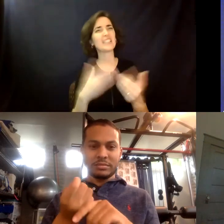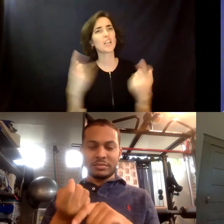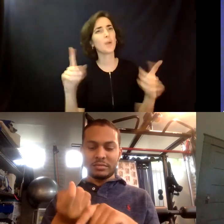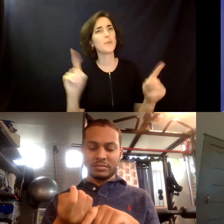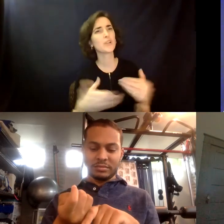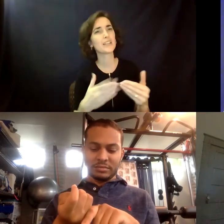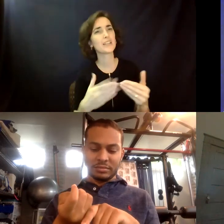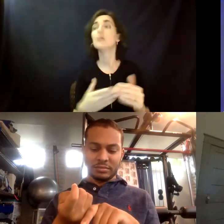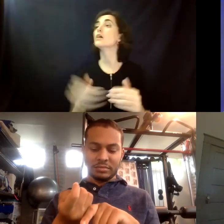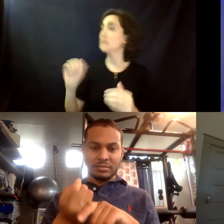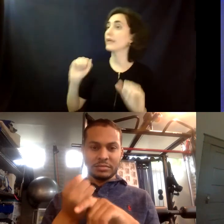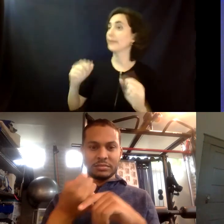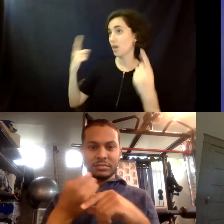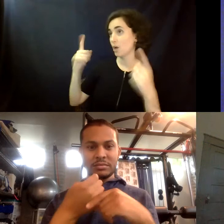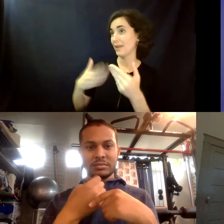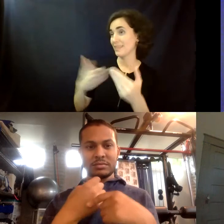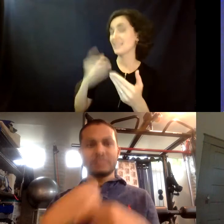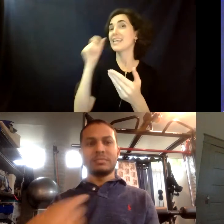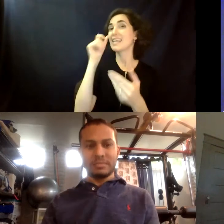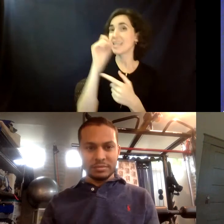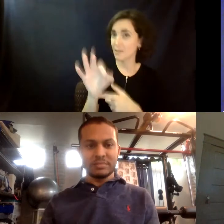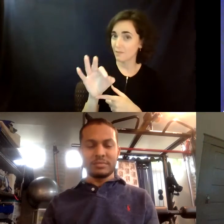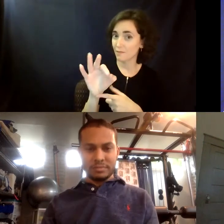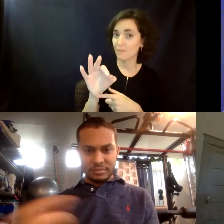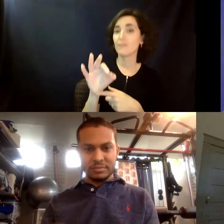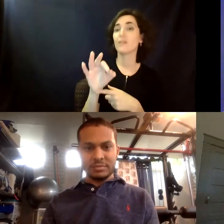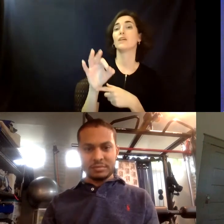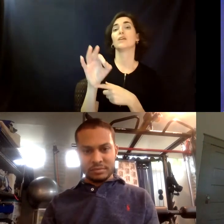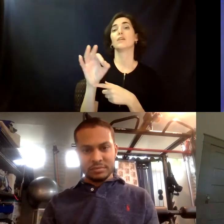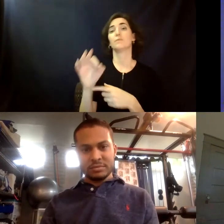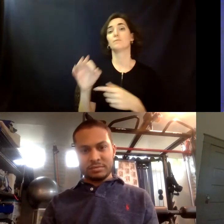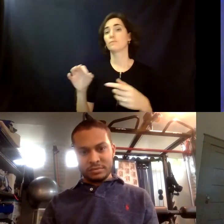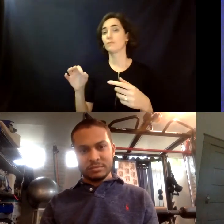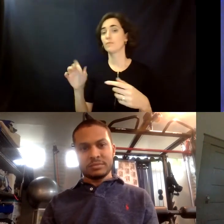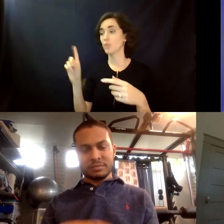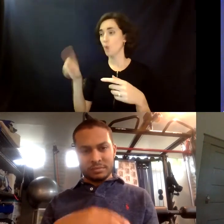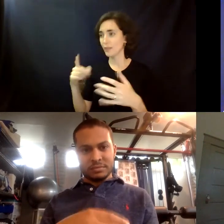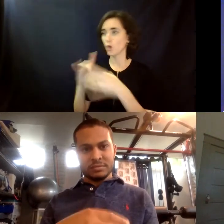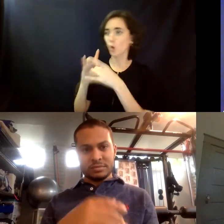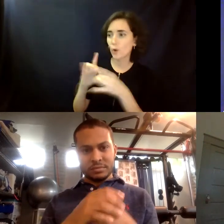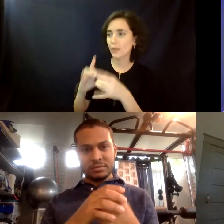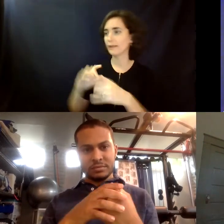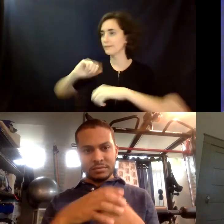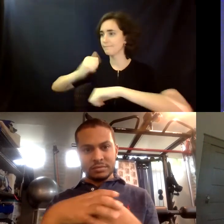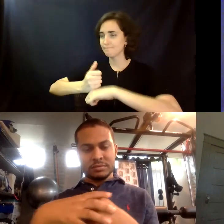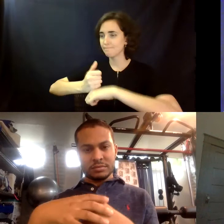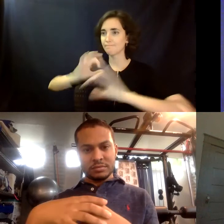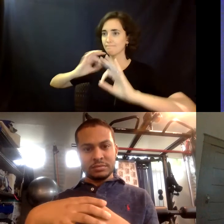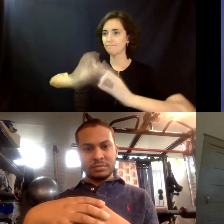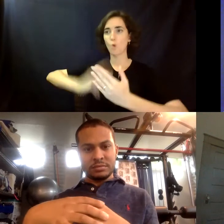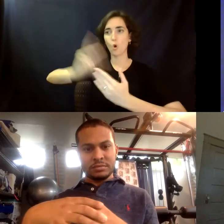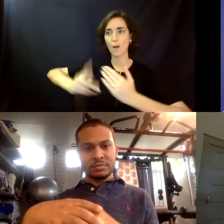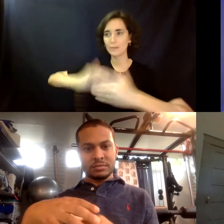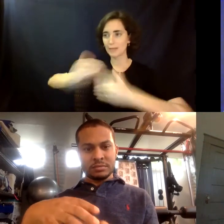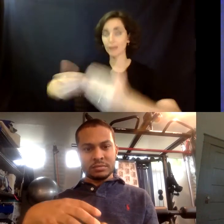easily accomplished if you just coordinate and get at the table and start programming these projects. There are great funding opportunities that come